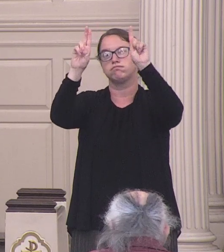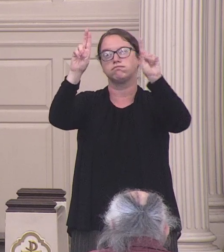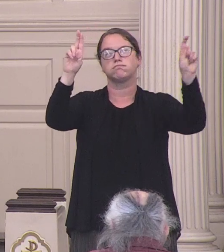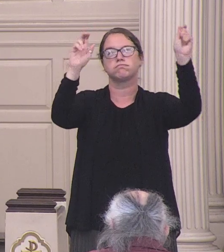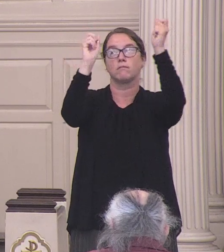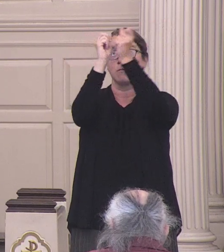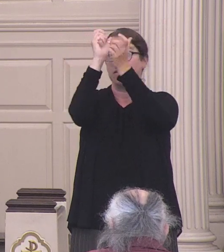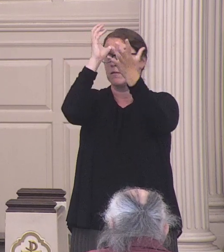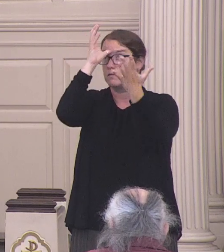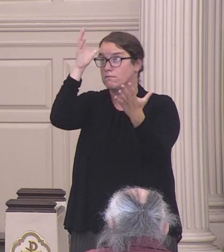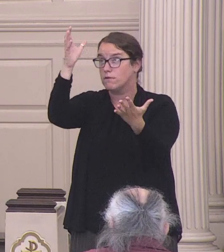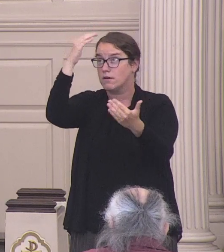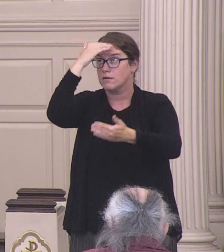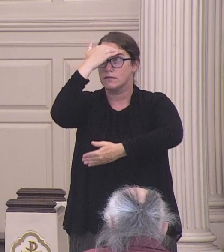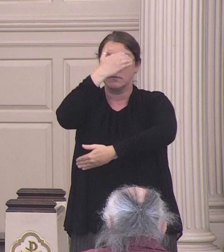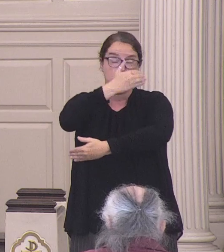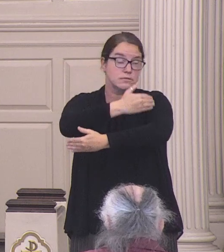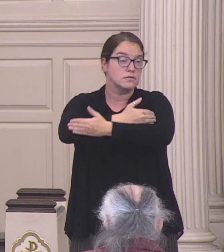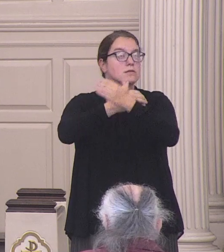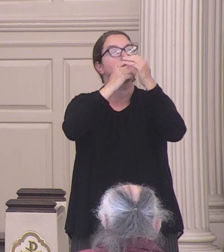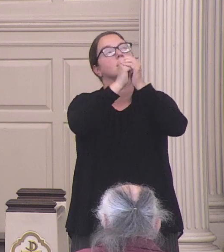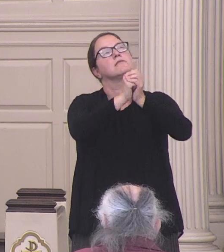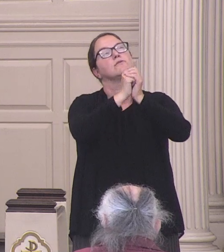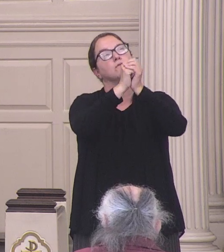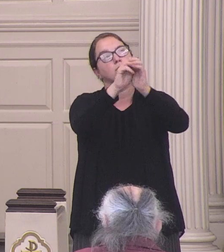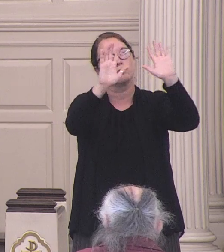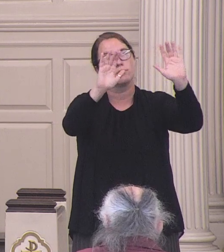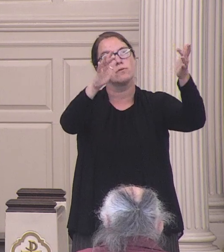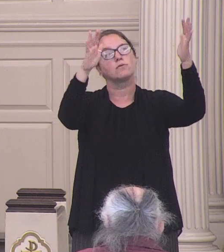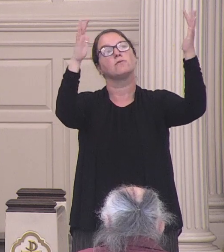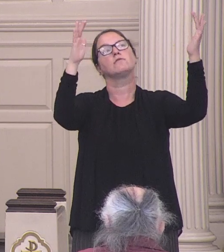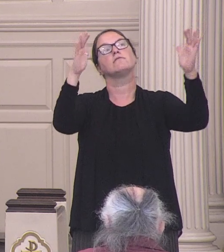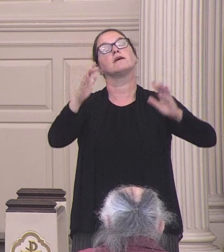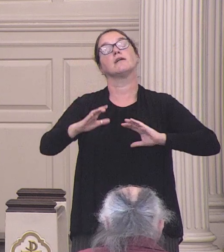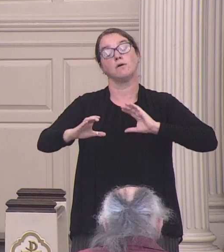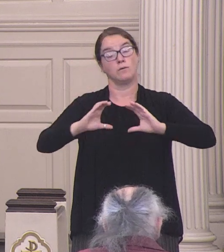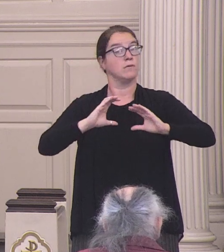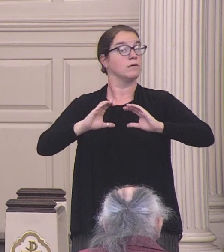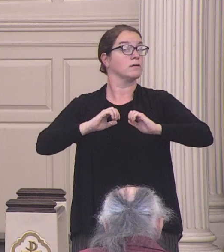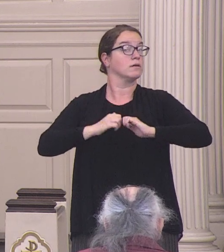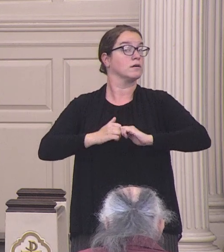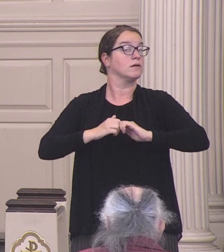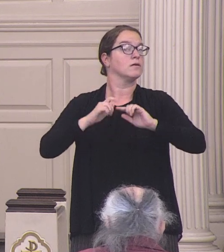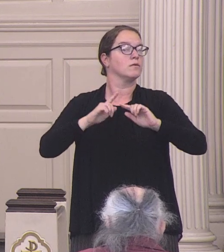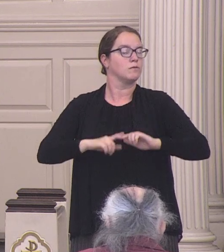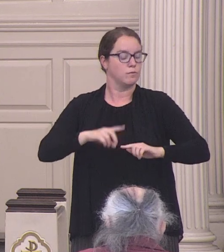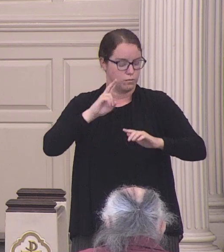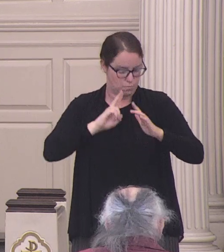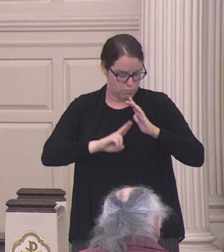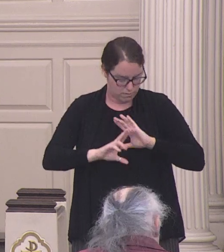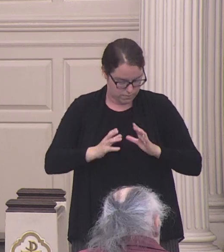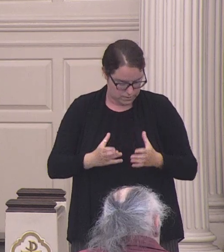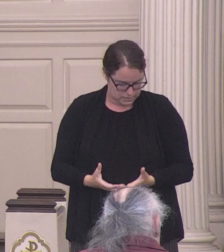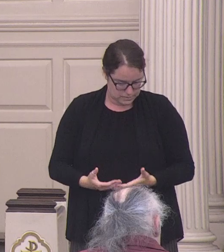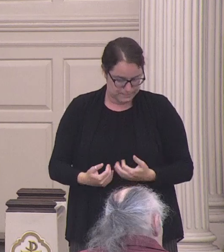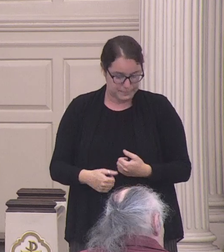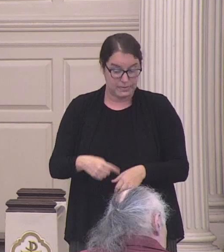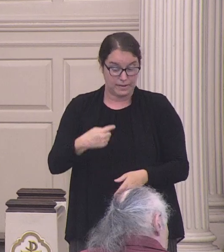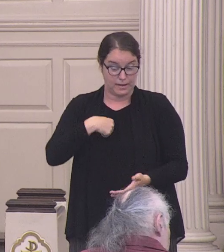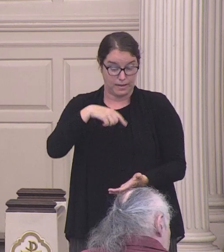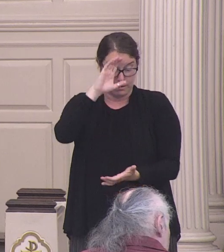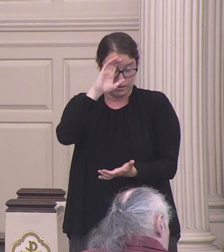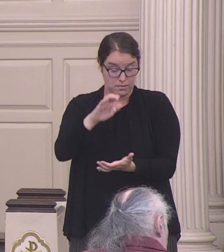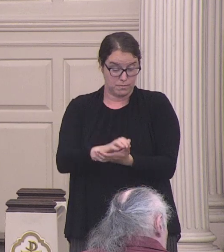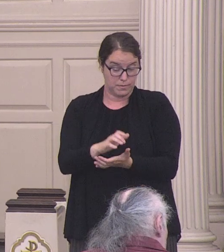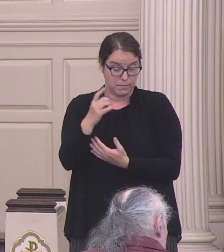Son, who with the Father and the Son is adored and glorified, who has spoken through the prophets. I believe in